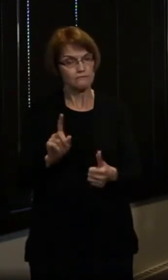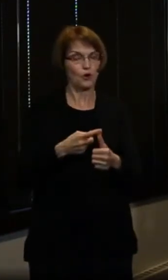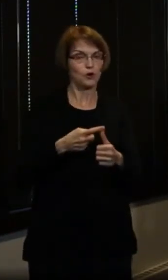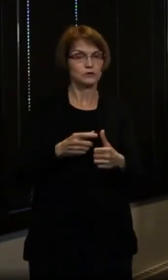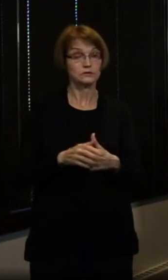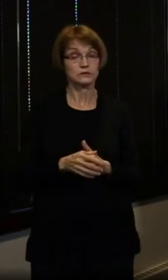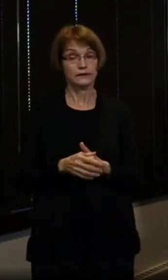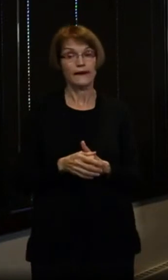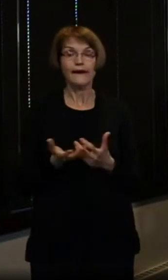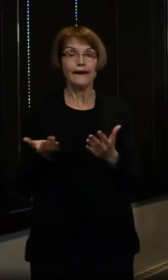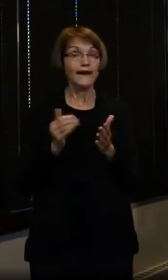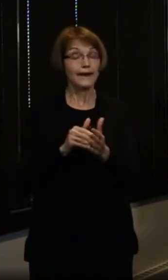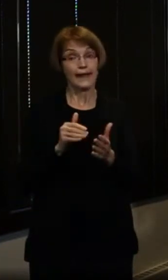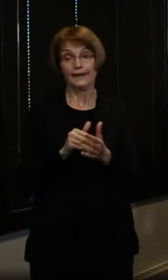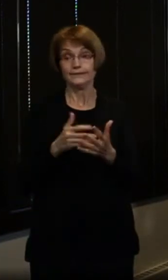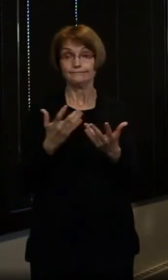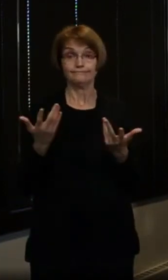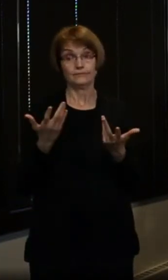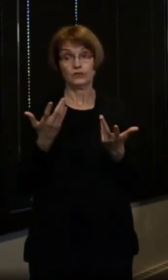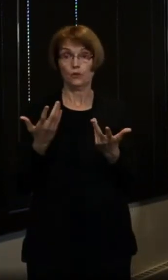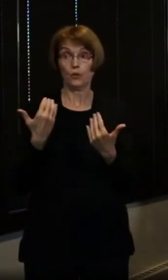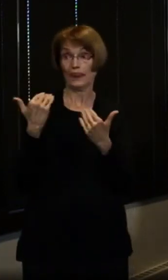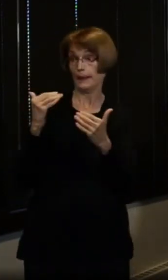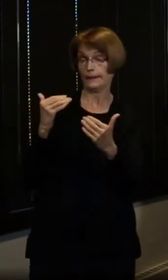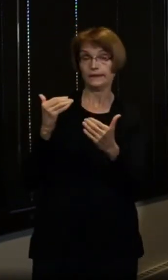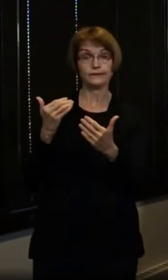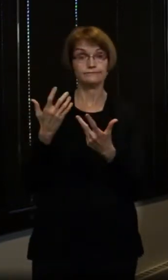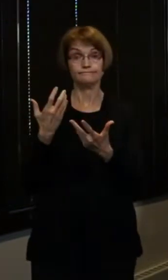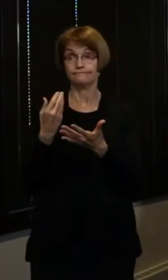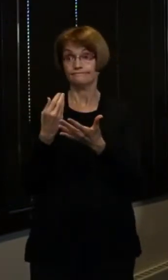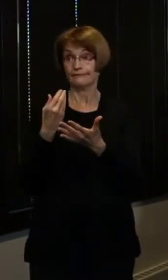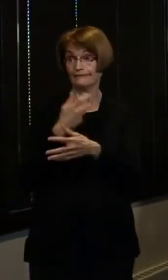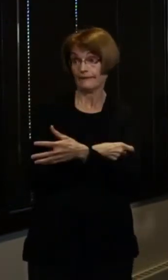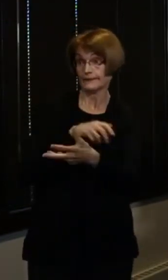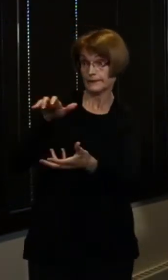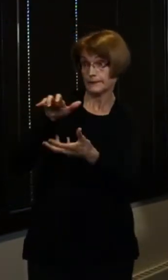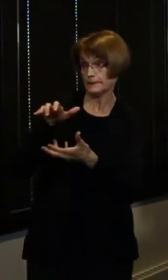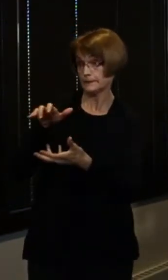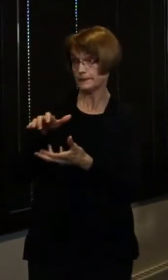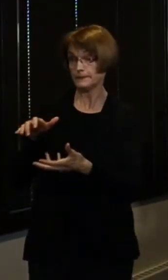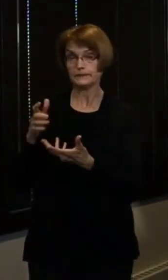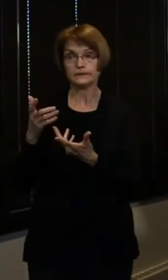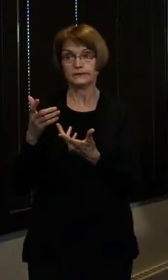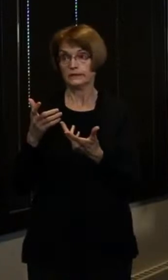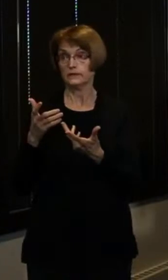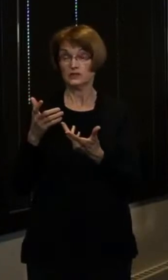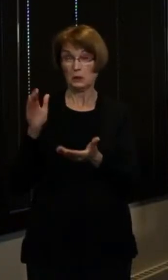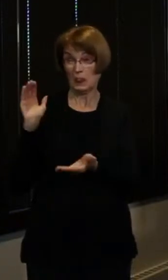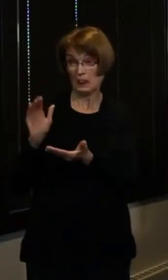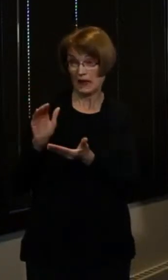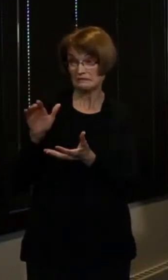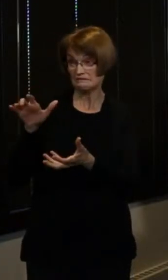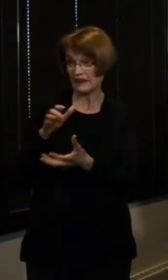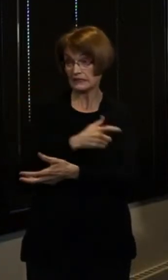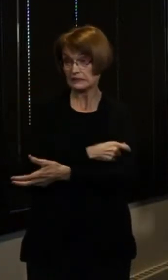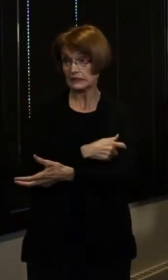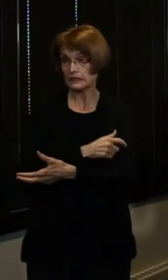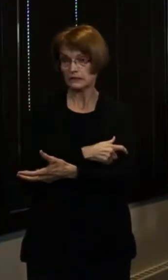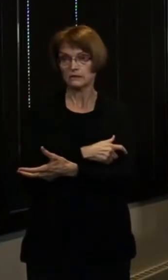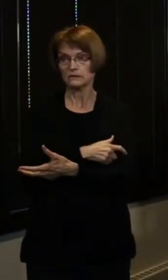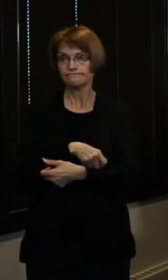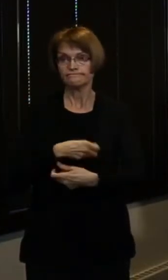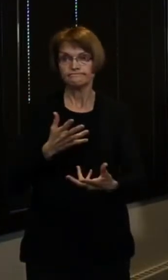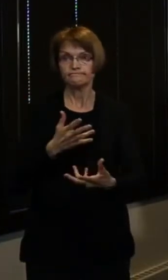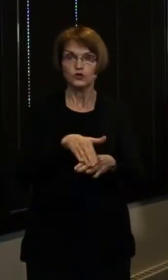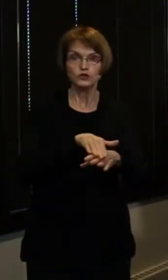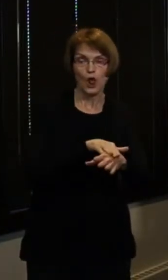as fast as the amount that we have. If we have more vaccine, then we move faster, and we can get to those next tiers and